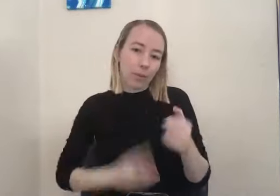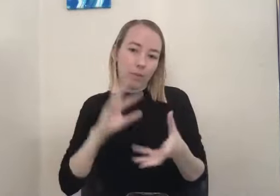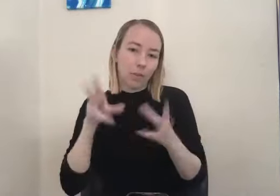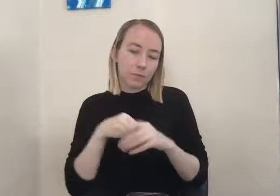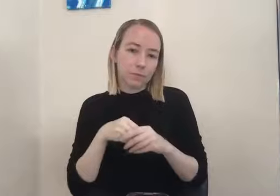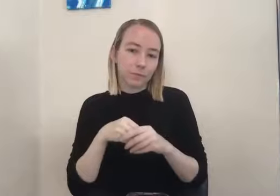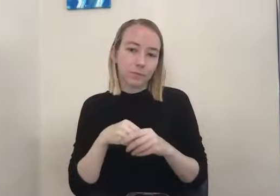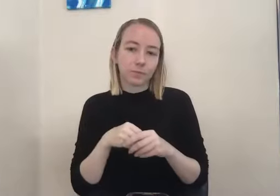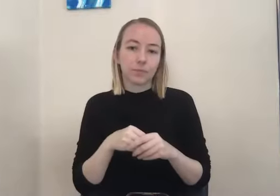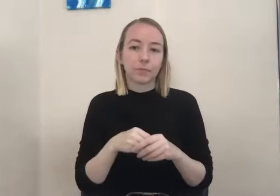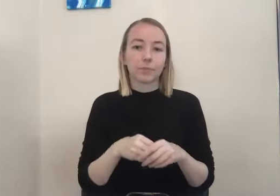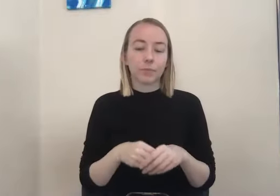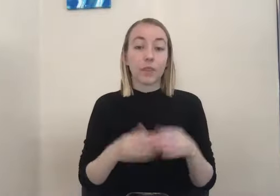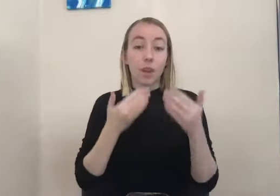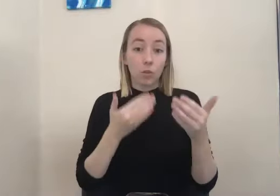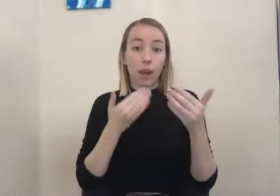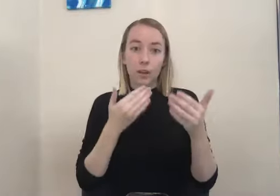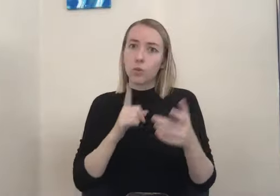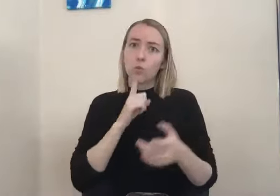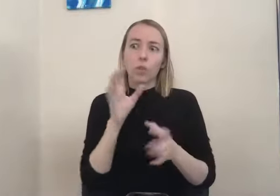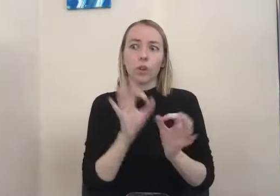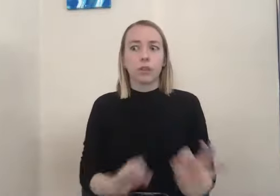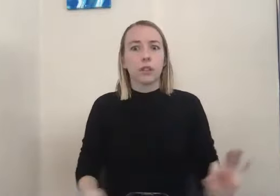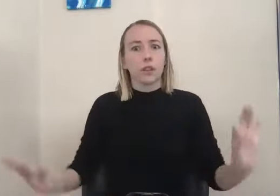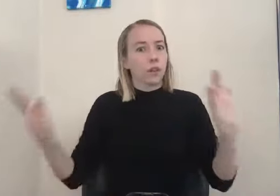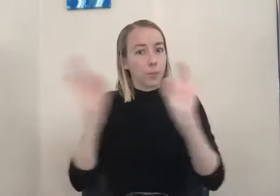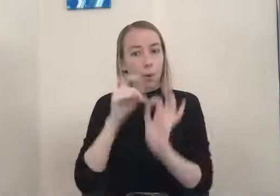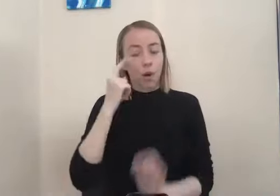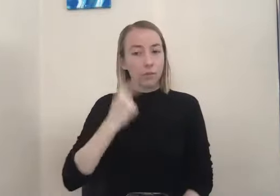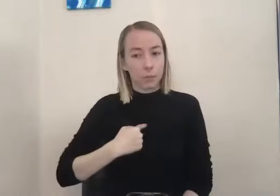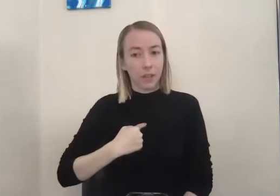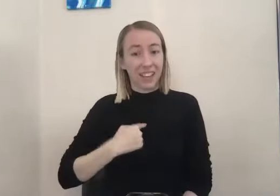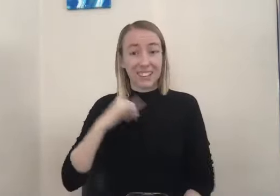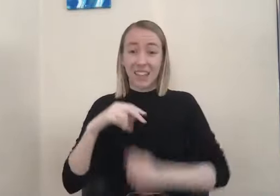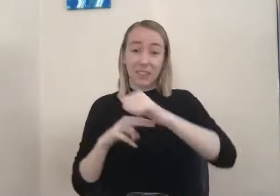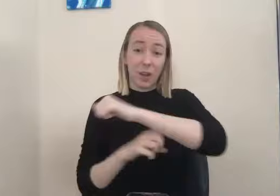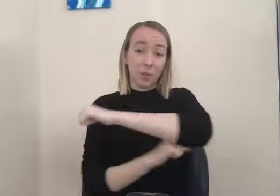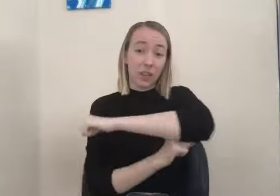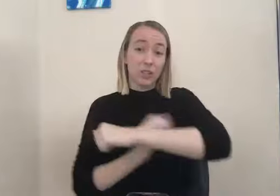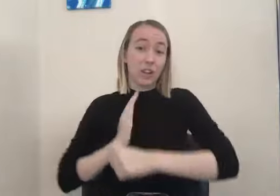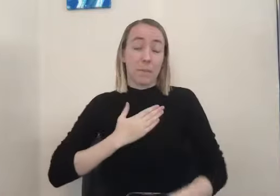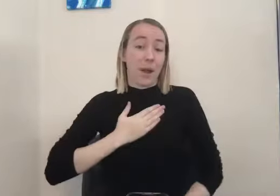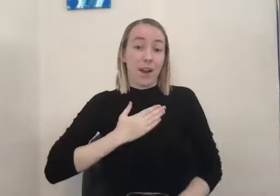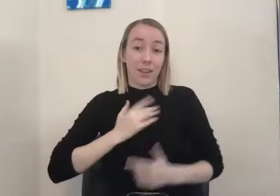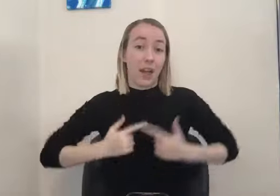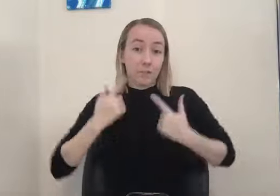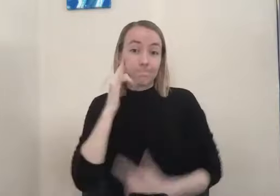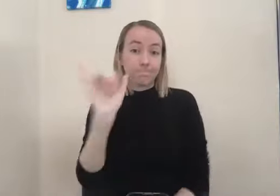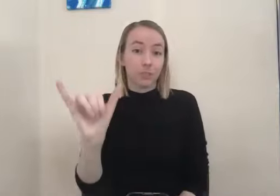me. Humility. The word humble, when I can actually put that into my life today. And I'll